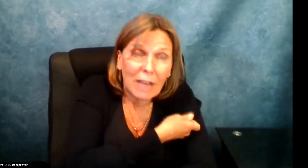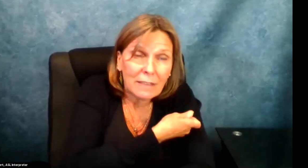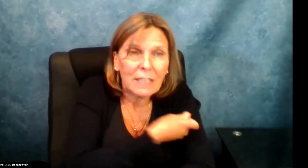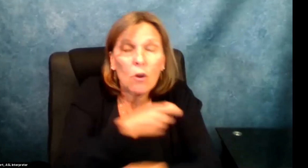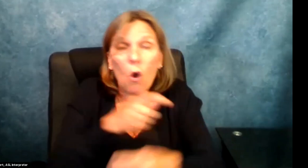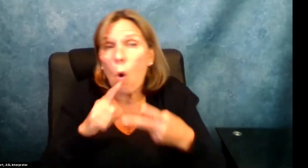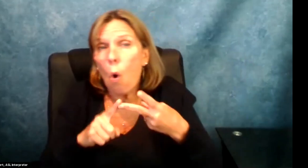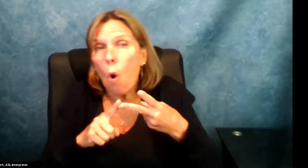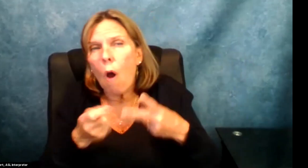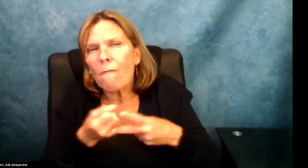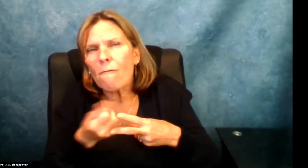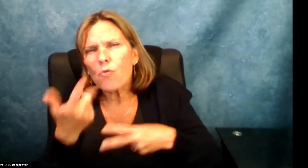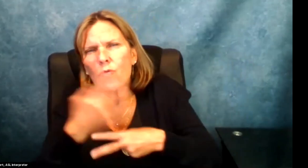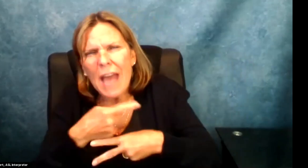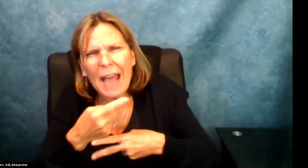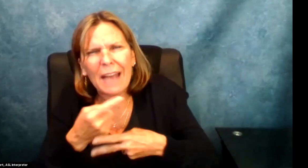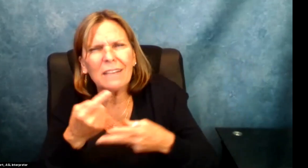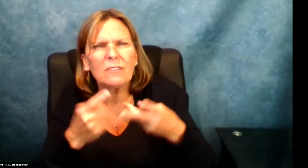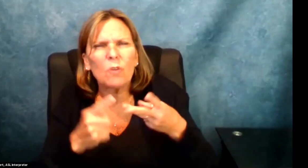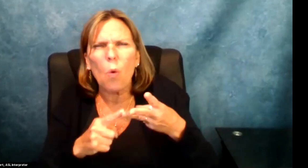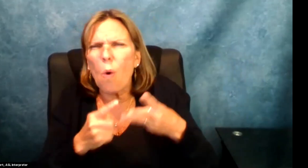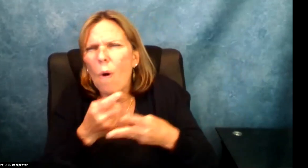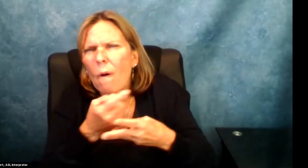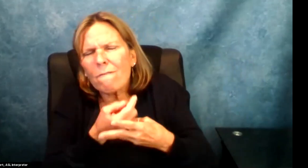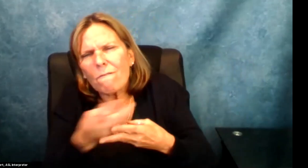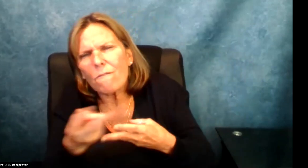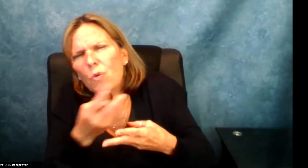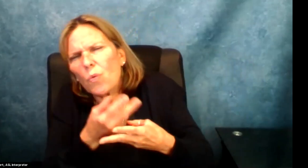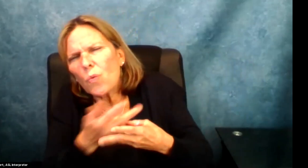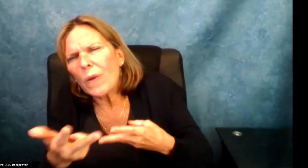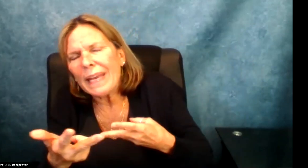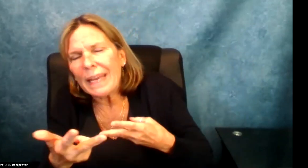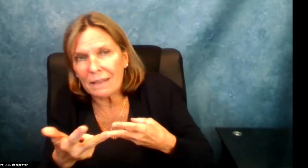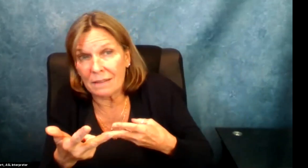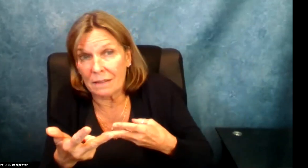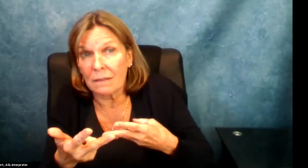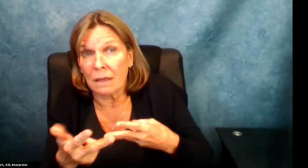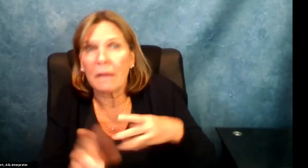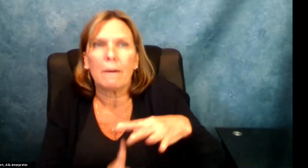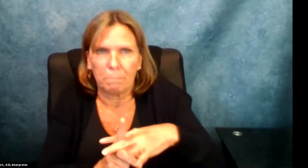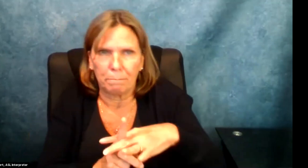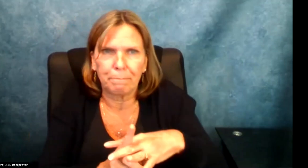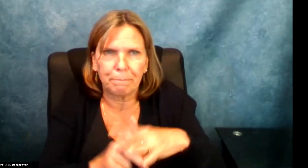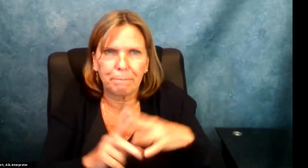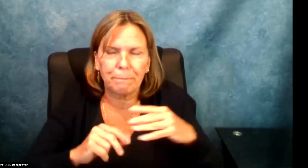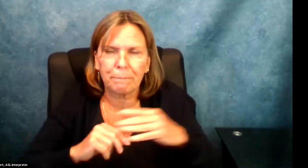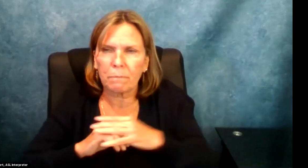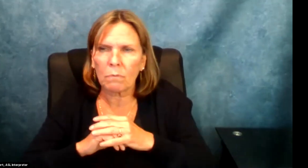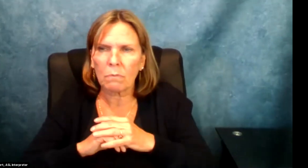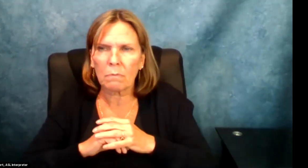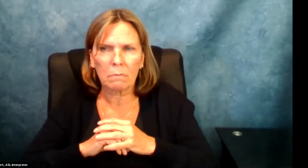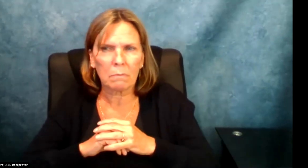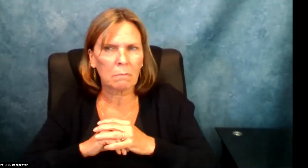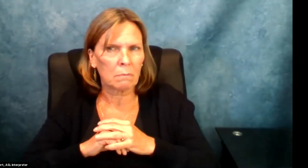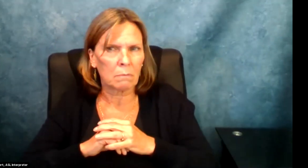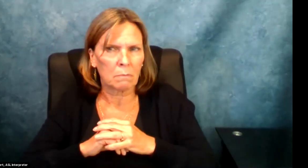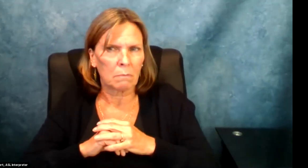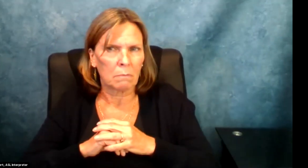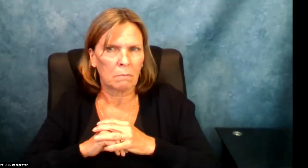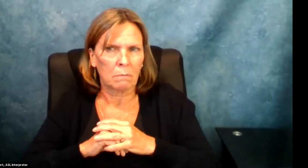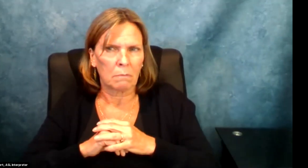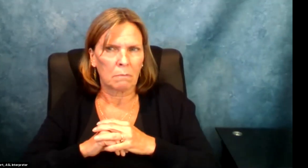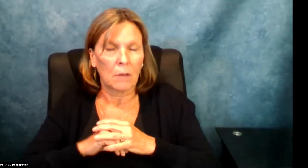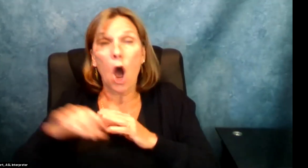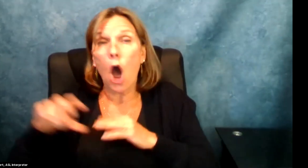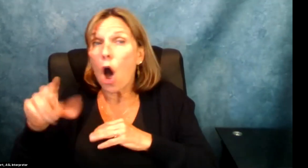to a few weeks. And there haven't been any side effects of